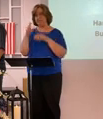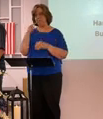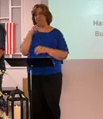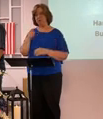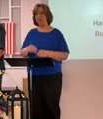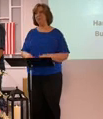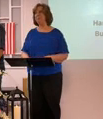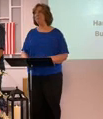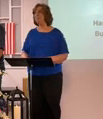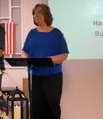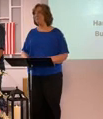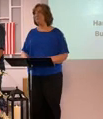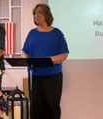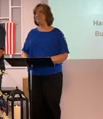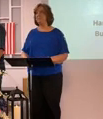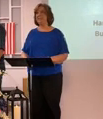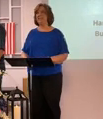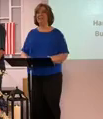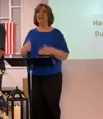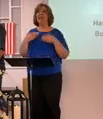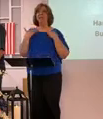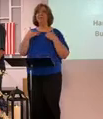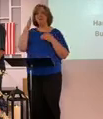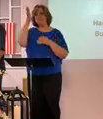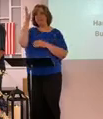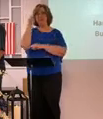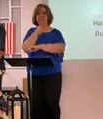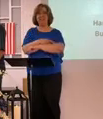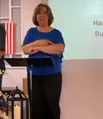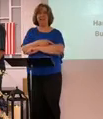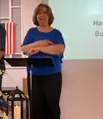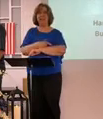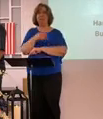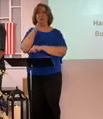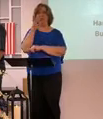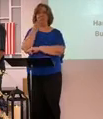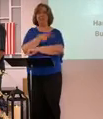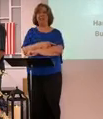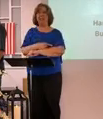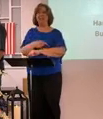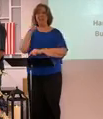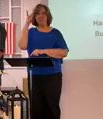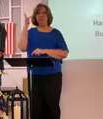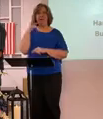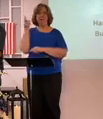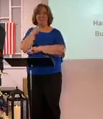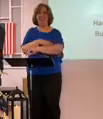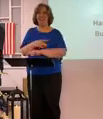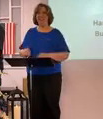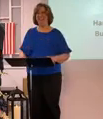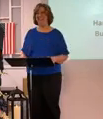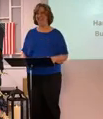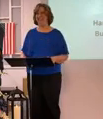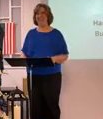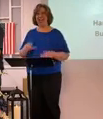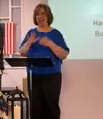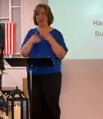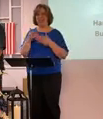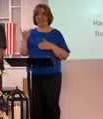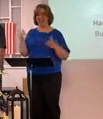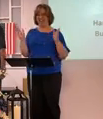sure. So happy Father's Day and Mother's Day and Parent Day and all